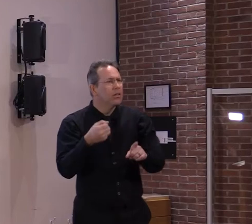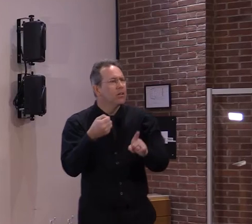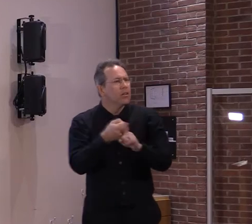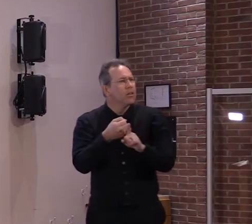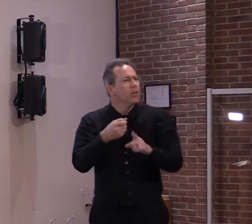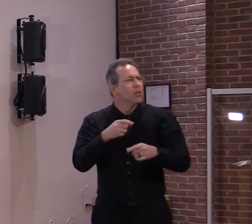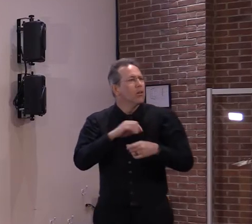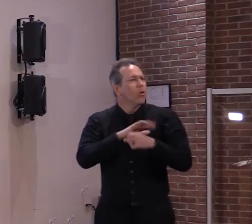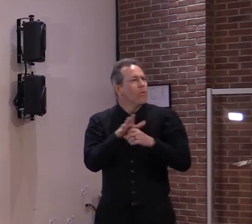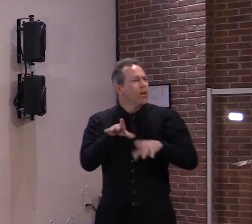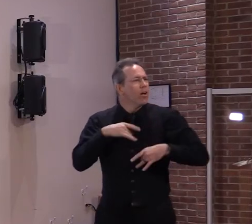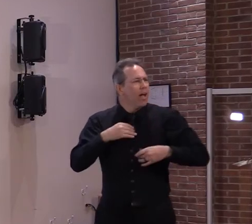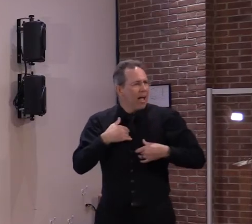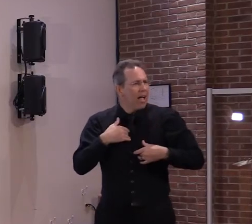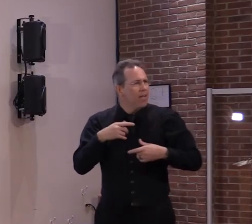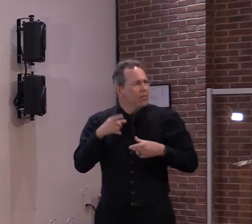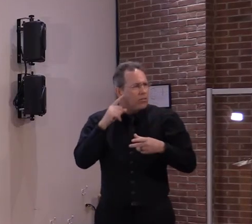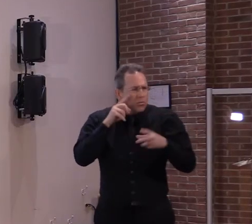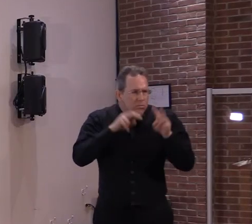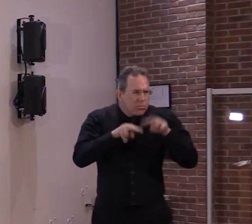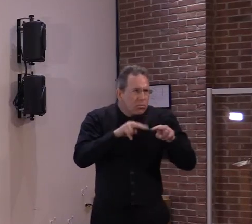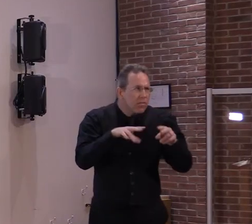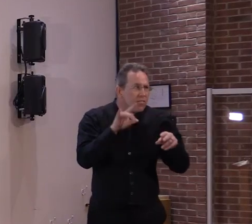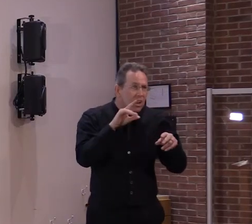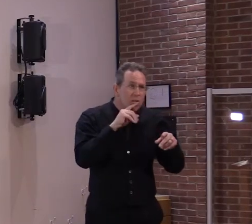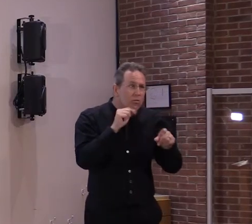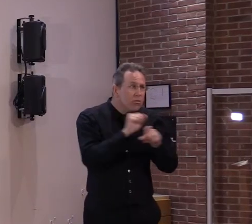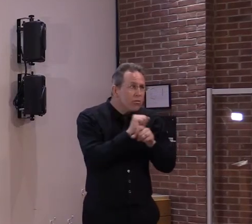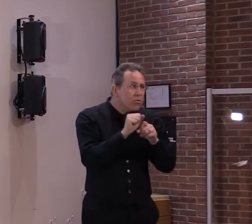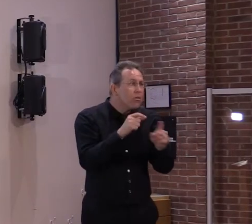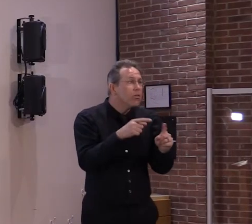DNA testing them to see if specific